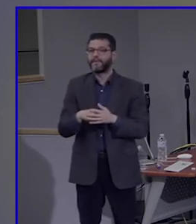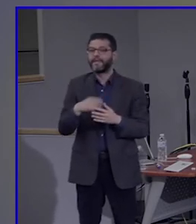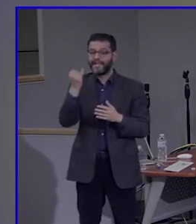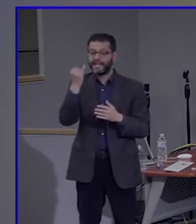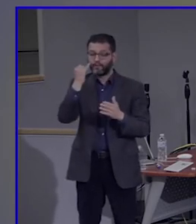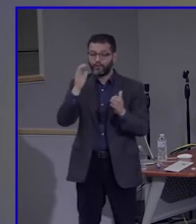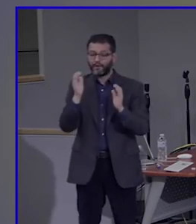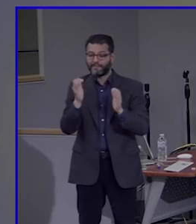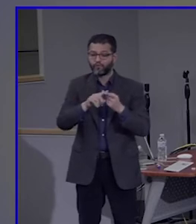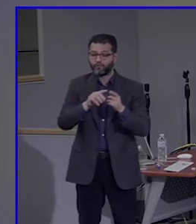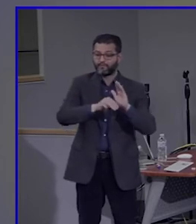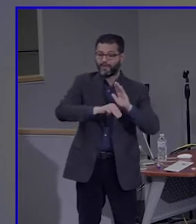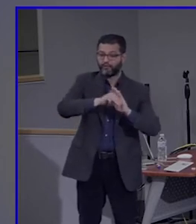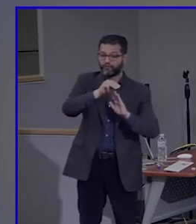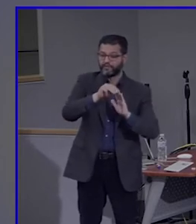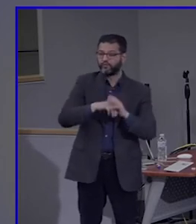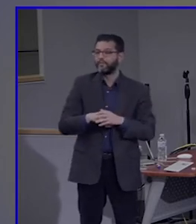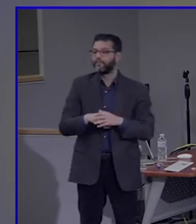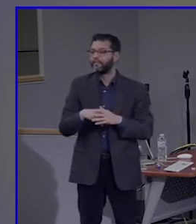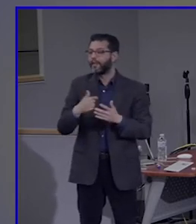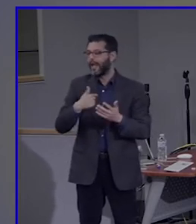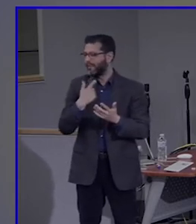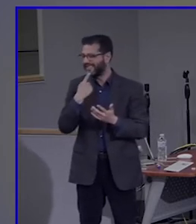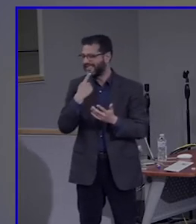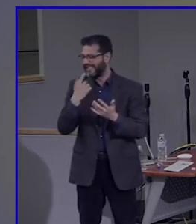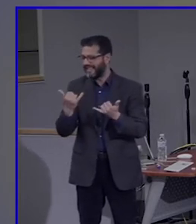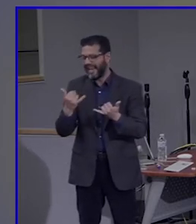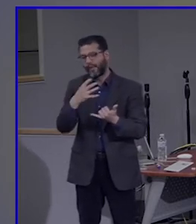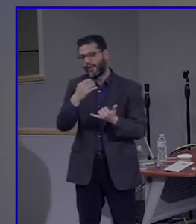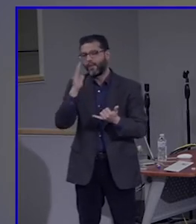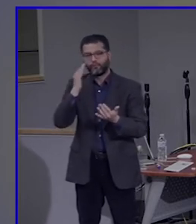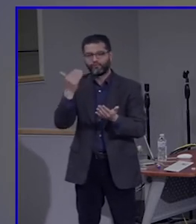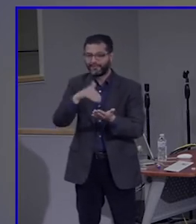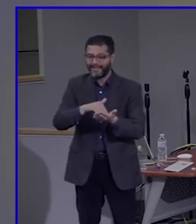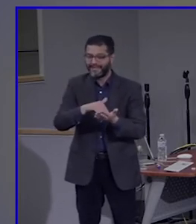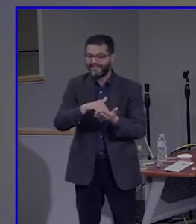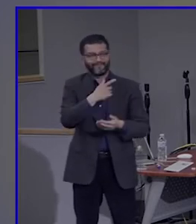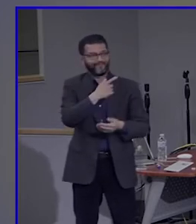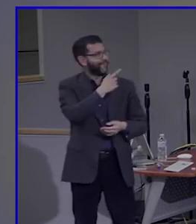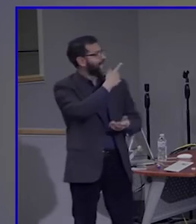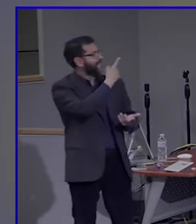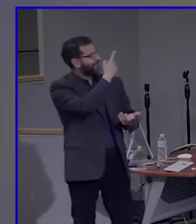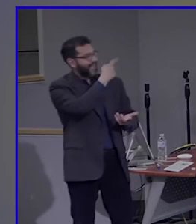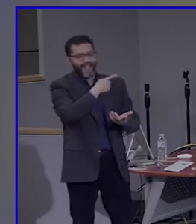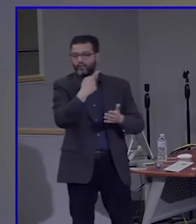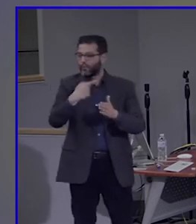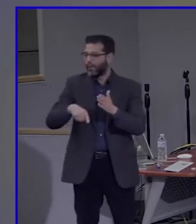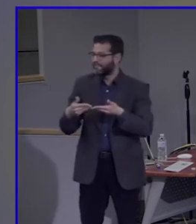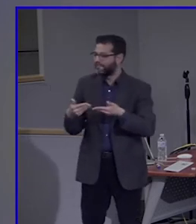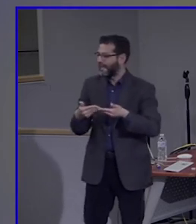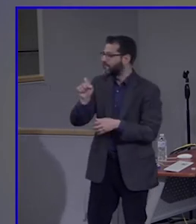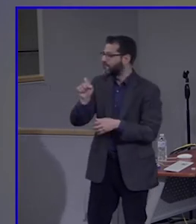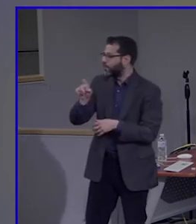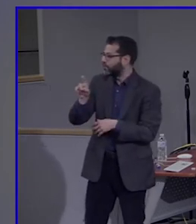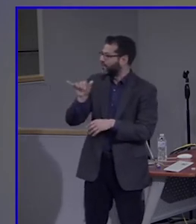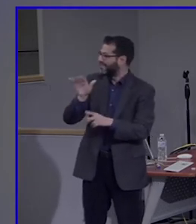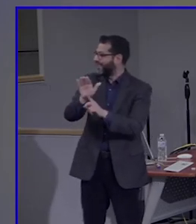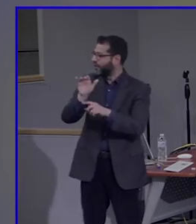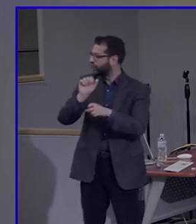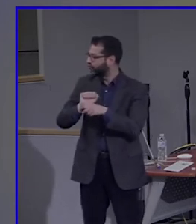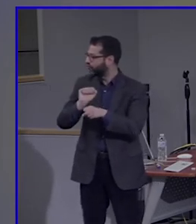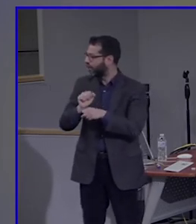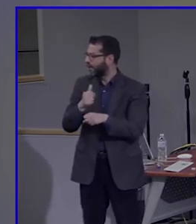let me say which I probably said before and I'll say again this is what babies are doing this is their job we